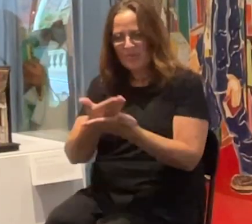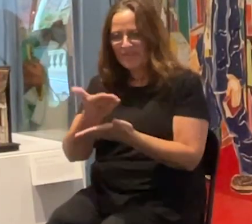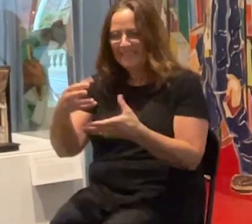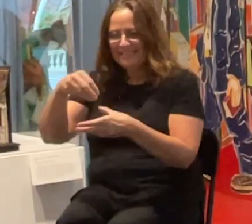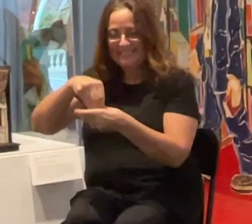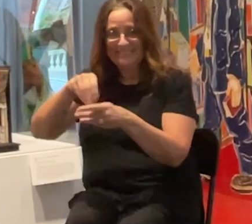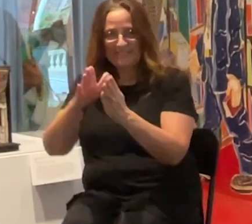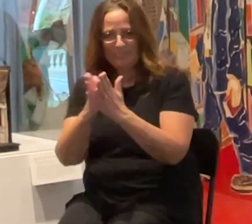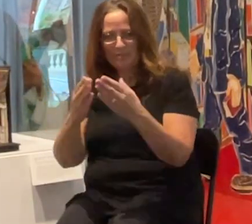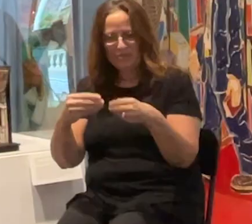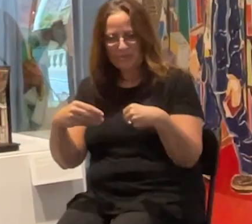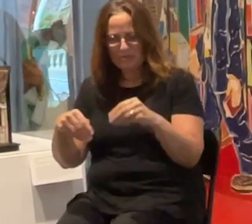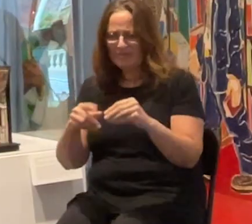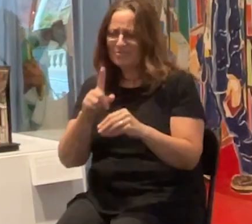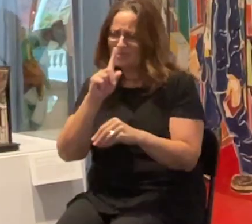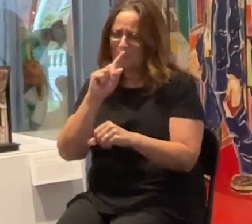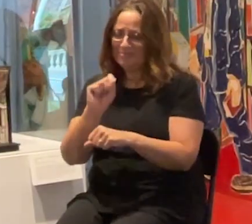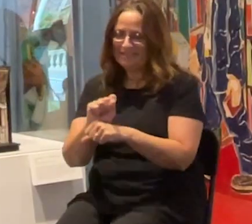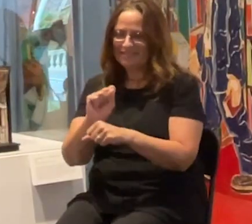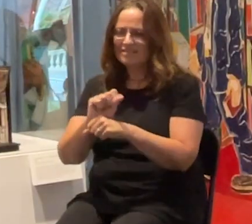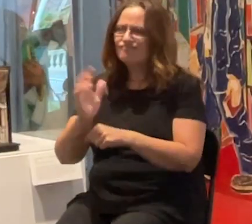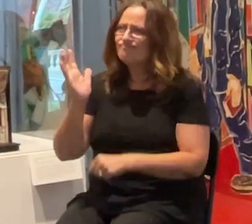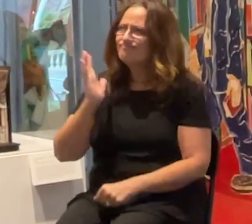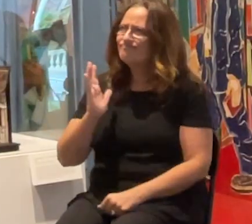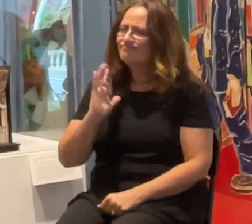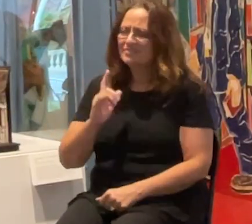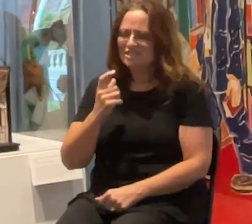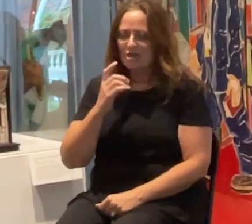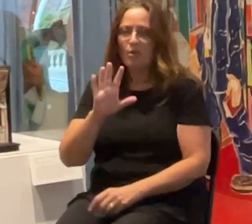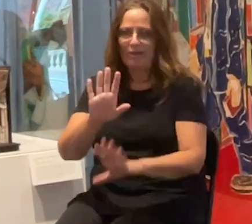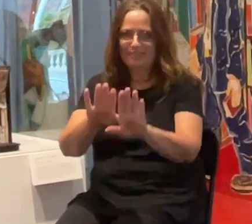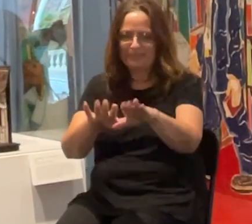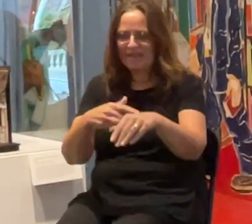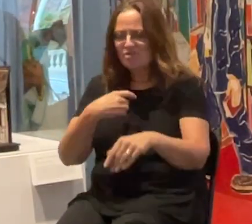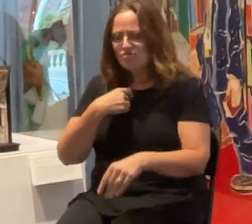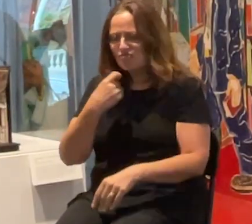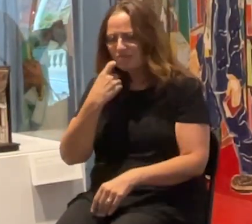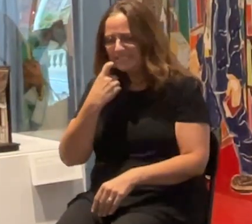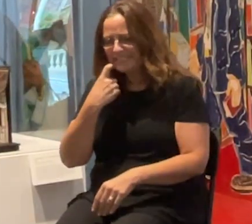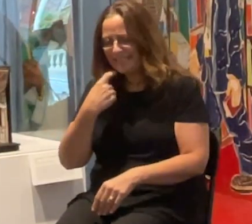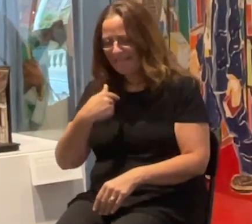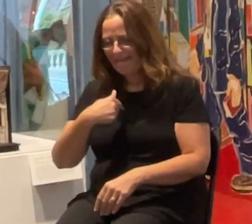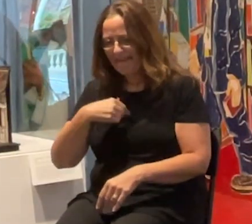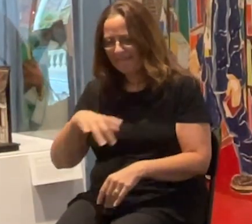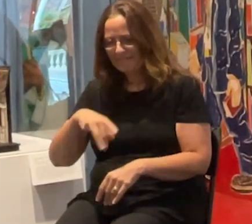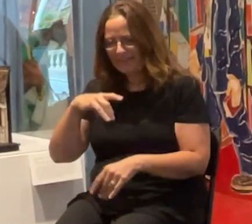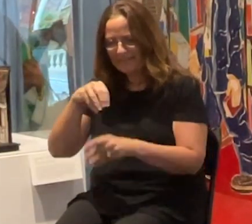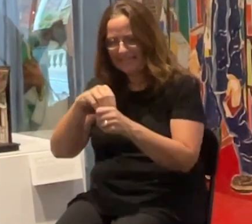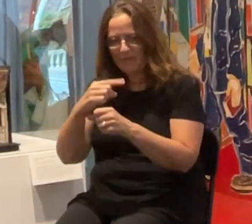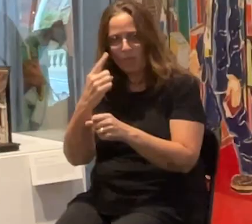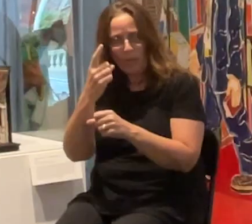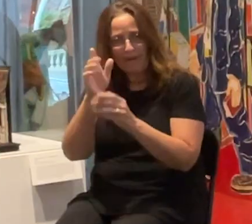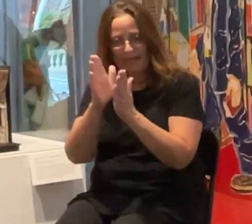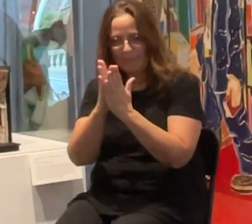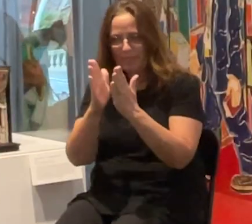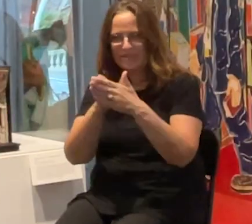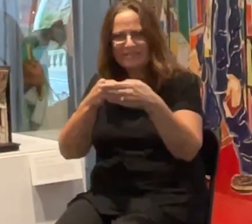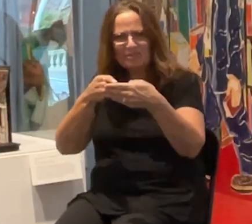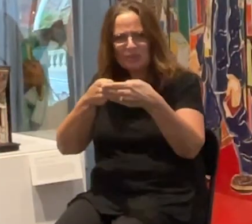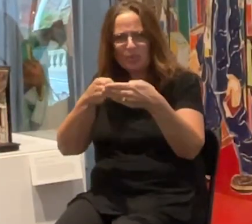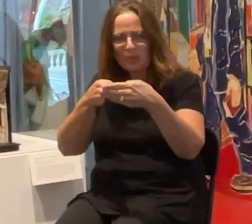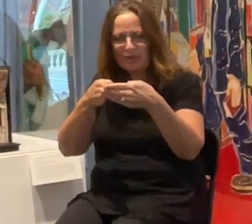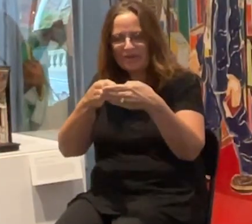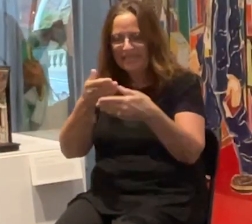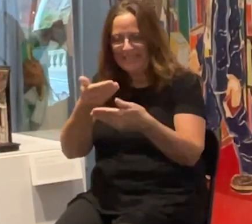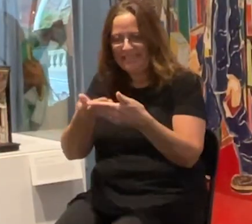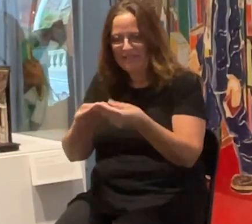think, you know, so recently we had found, I had noticed on the one of the books, in the very corner over there